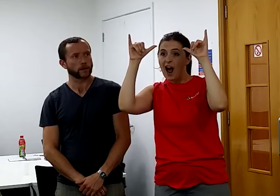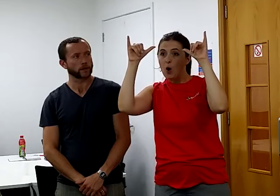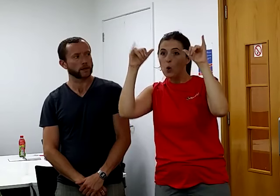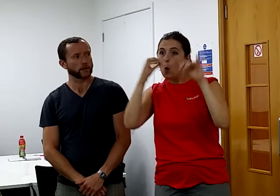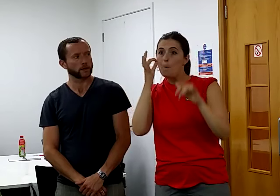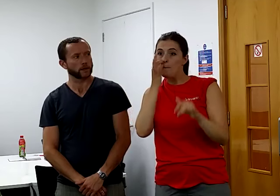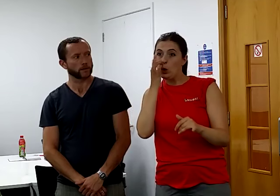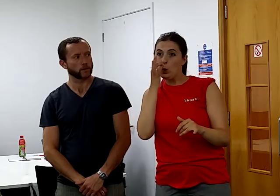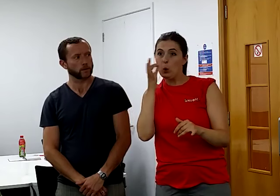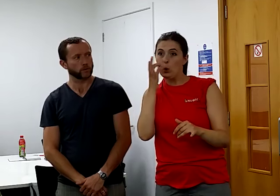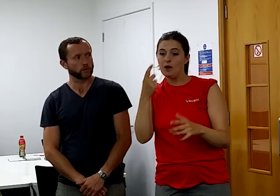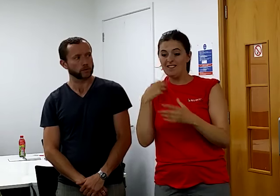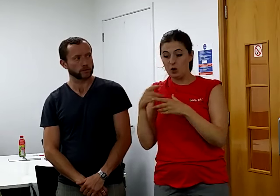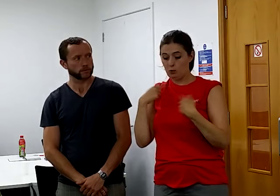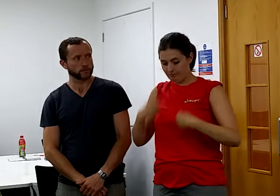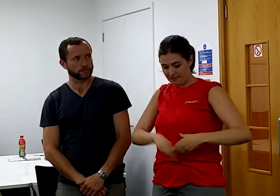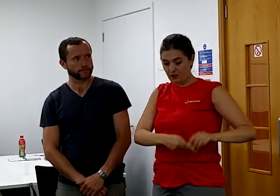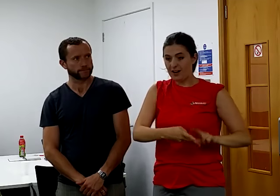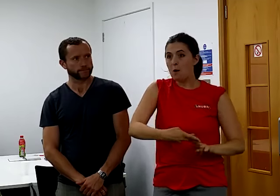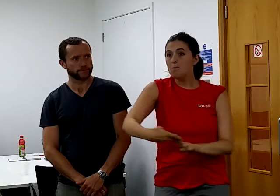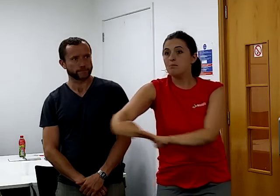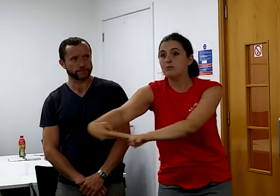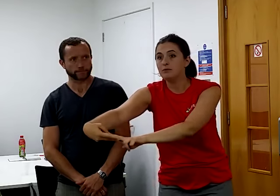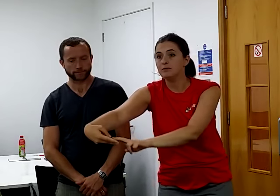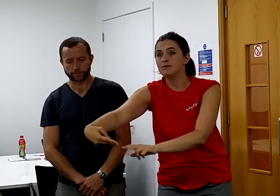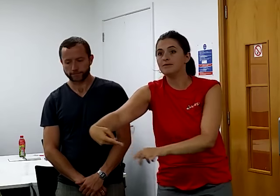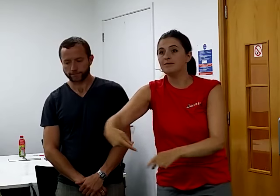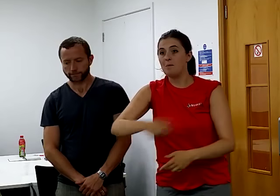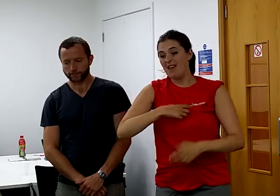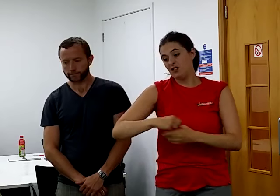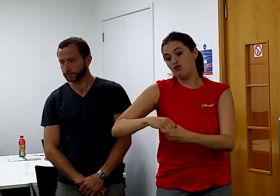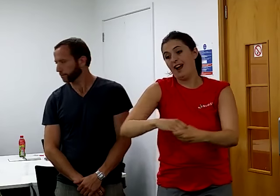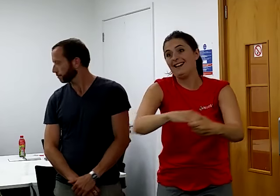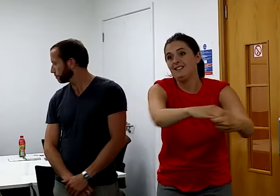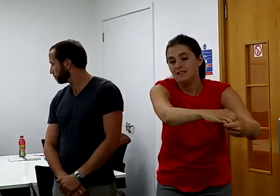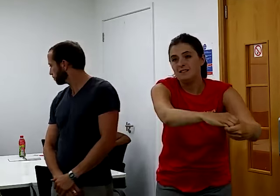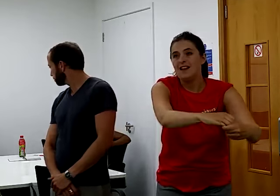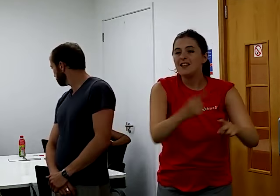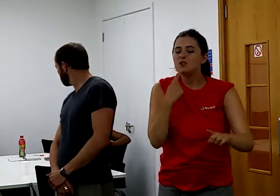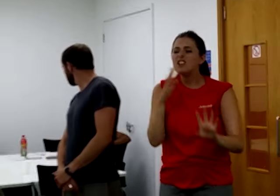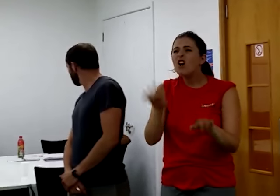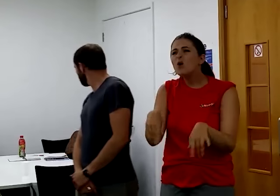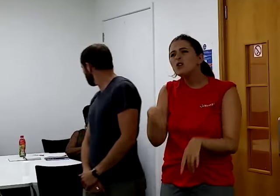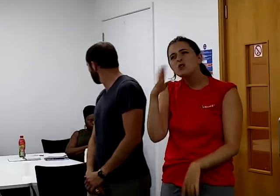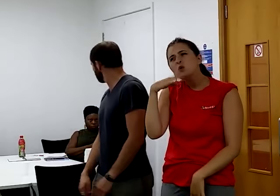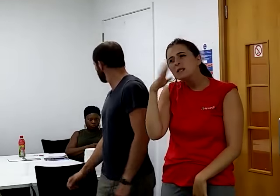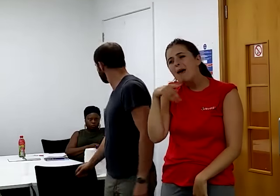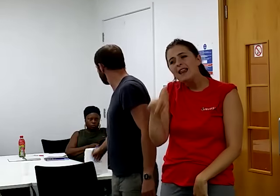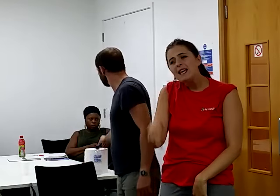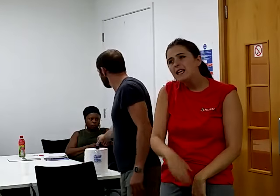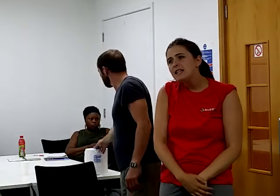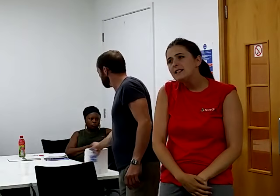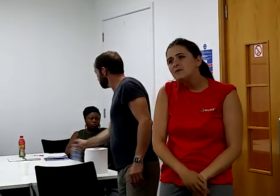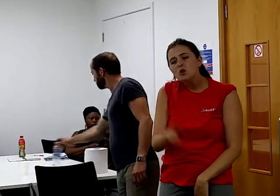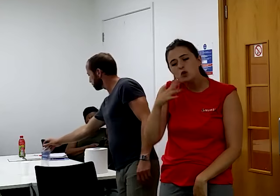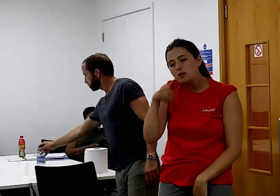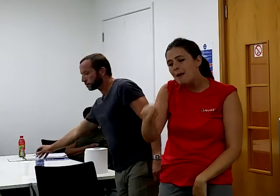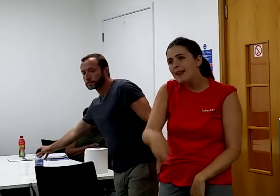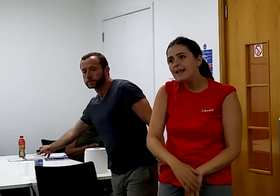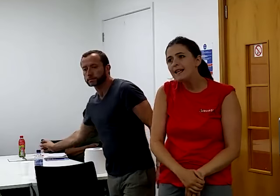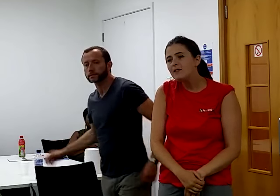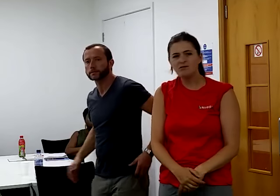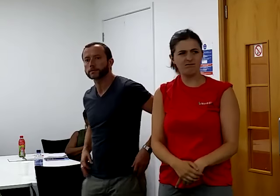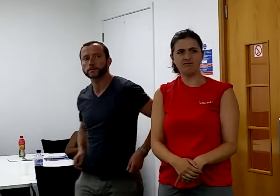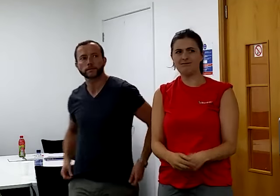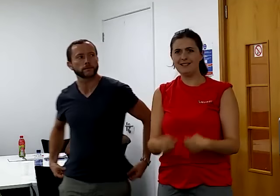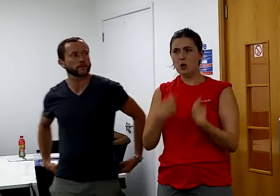to be presentable to polite society, it wouldn't really be my fault that I'd been placed in that situation, would it? And it seems to me that this is what's